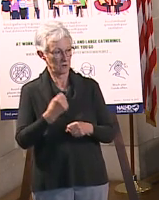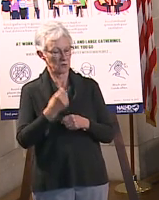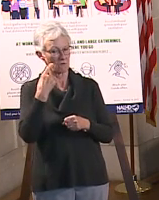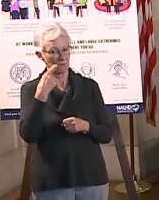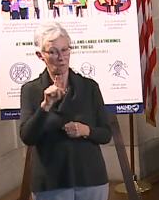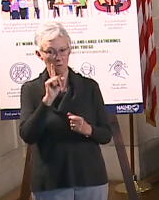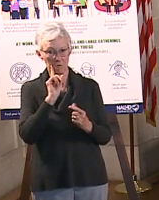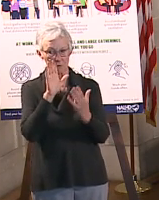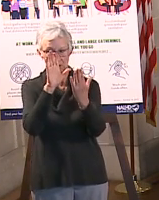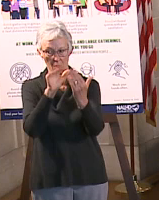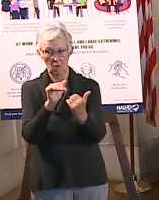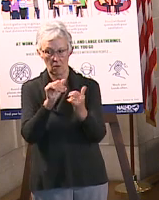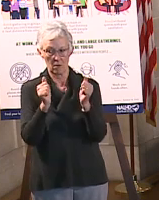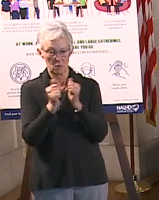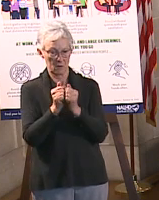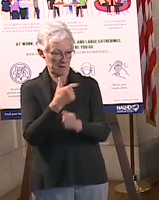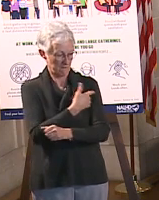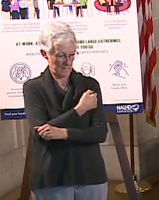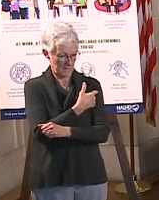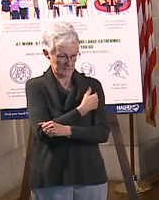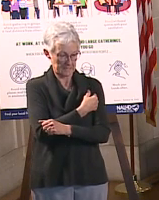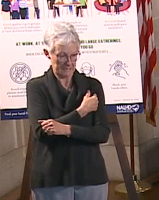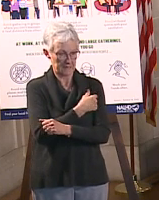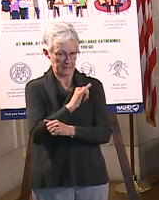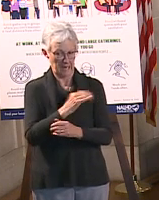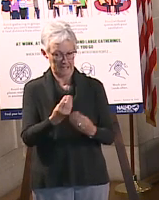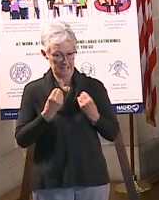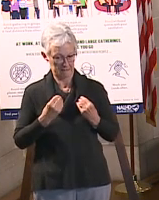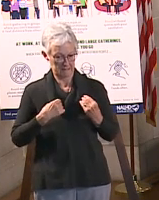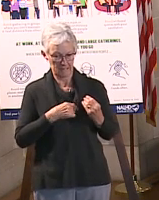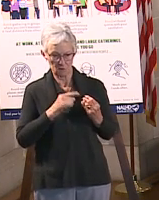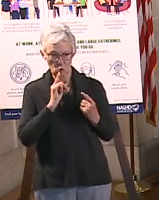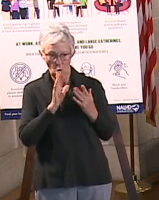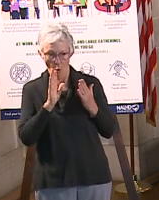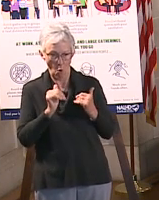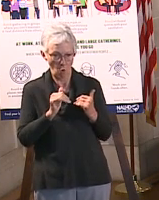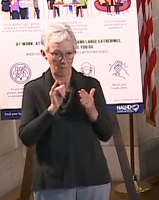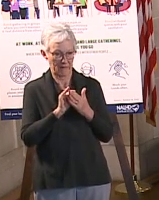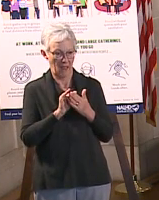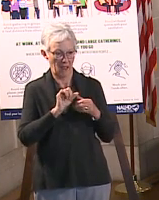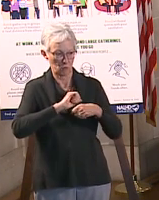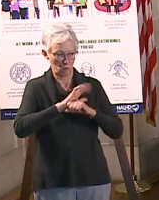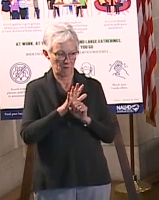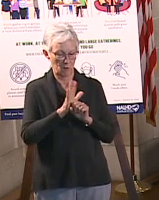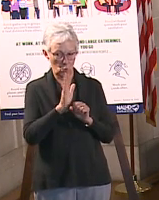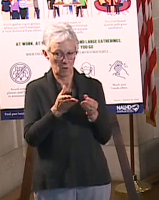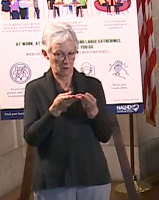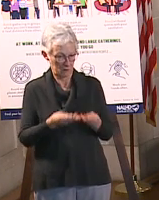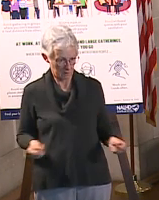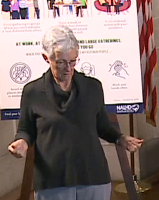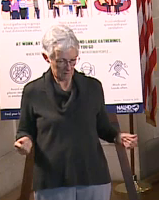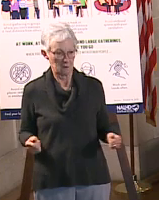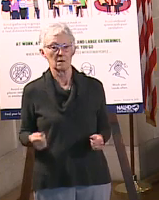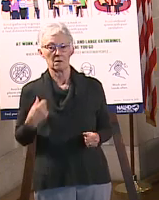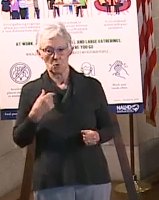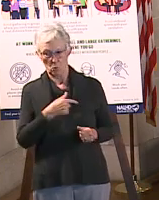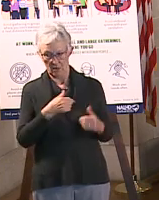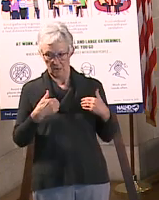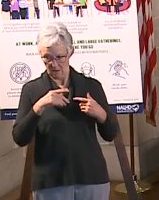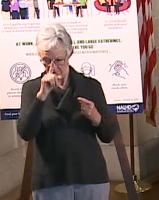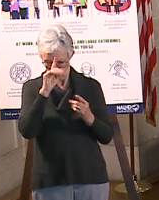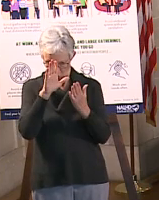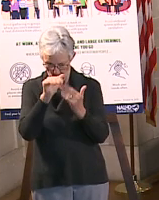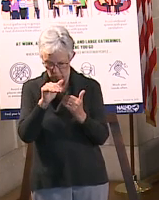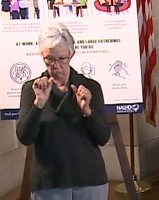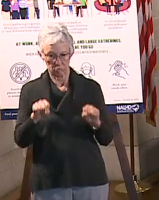with the vaccine, we've got hope. We want to continue to express that message. We've still got work ahead of us with regard to slowing down the spread of the virus, which